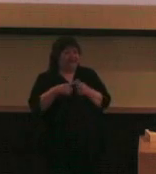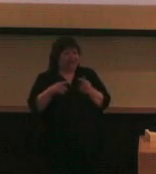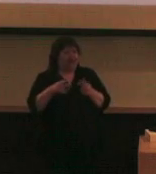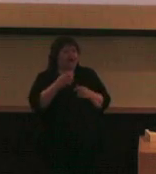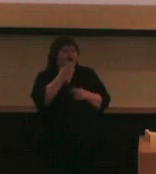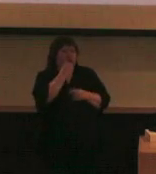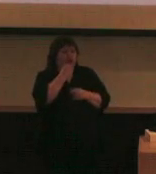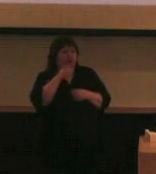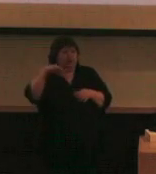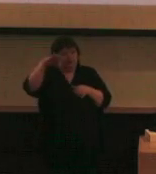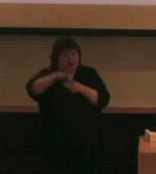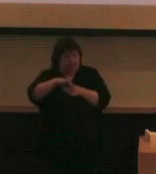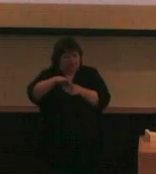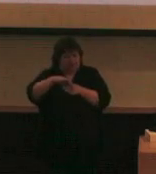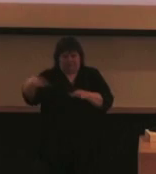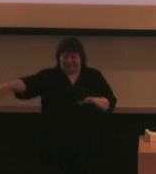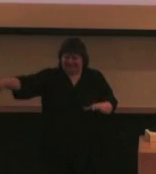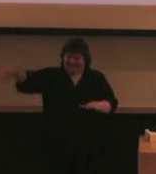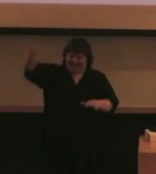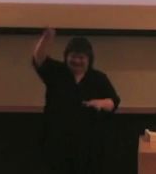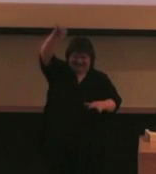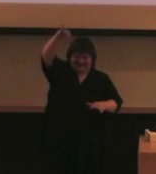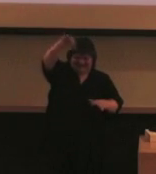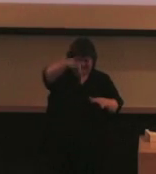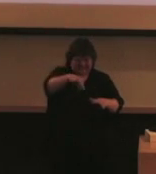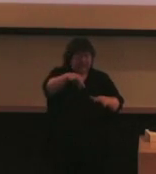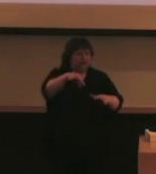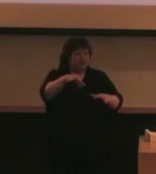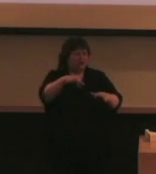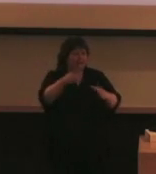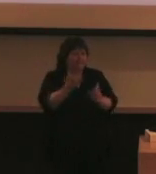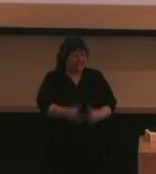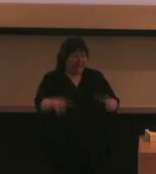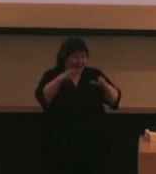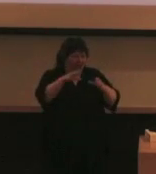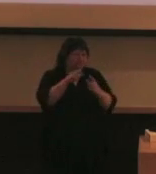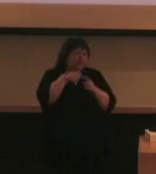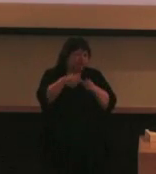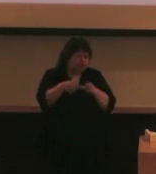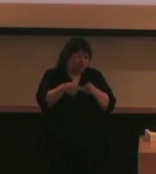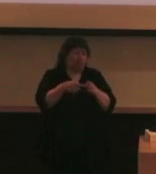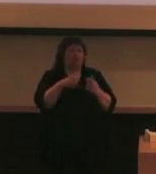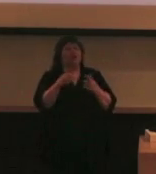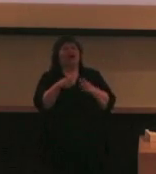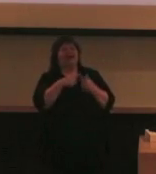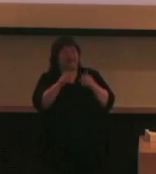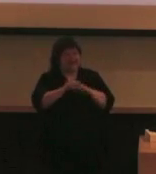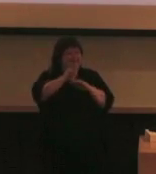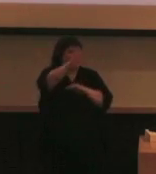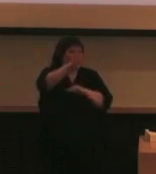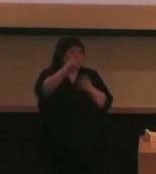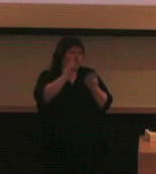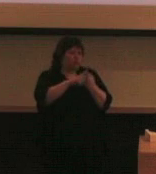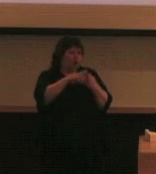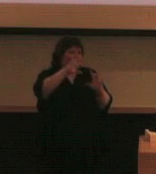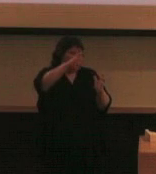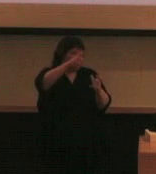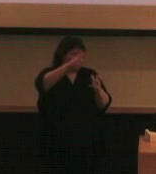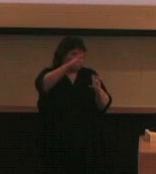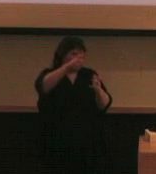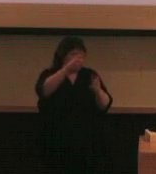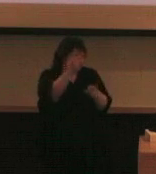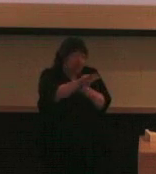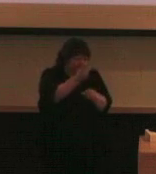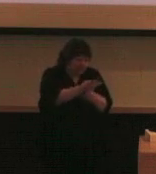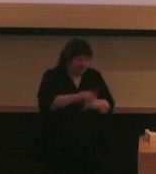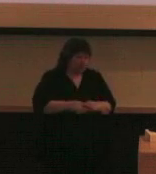take the underwear and put it into a containment and laundry bag, and then it would be sent over to laundry to be